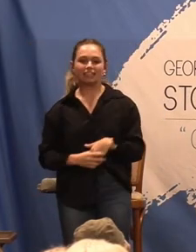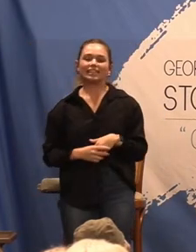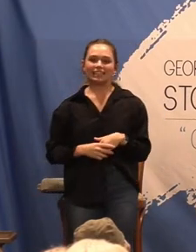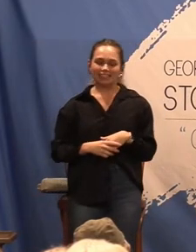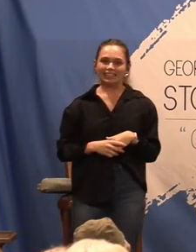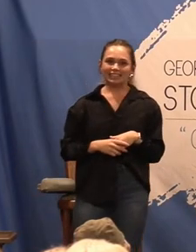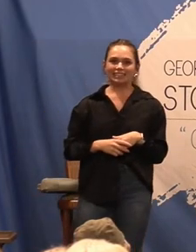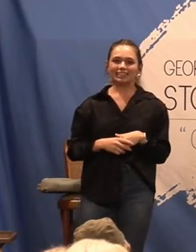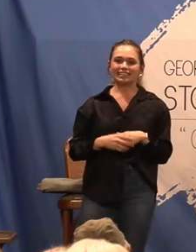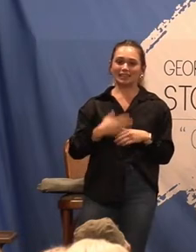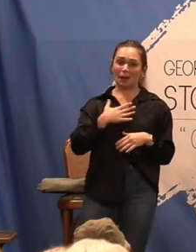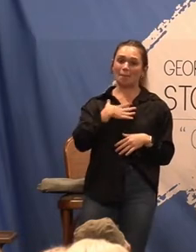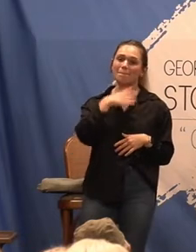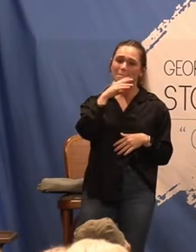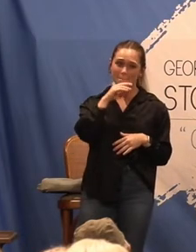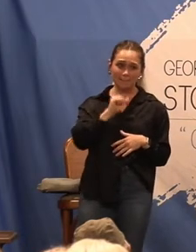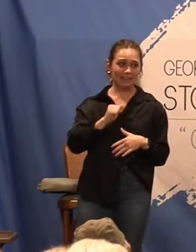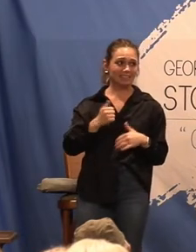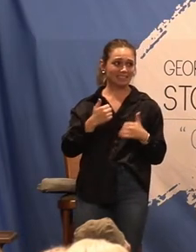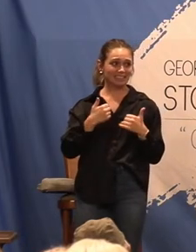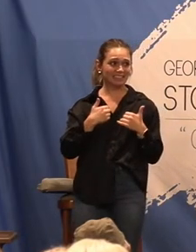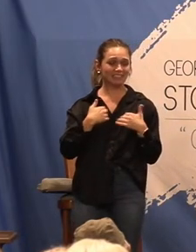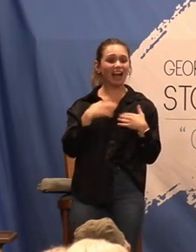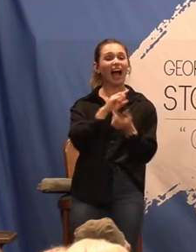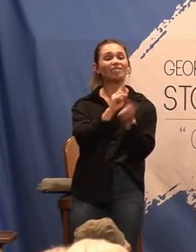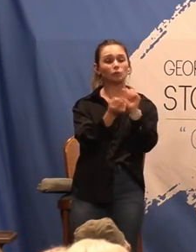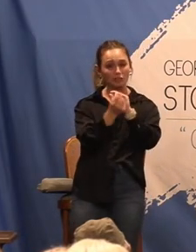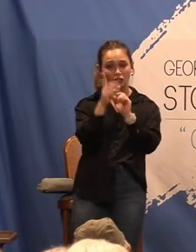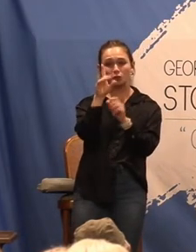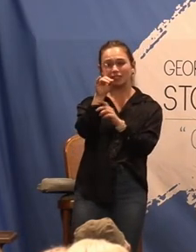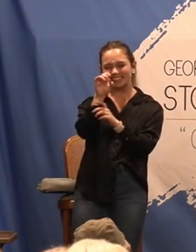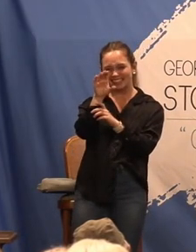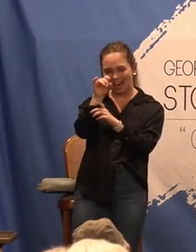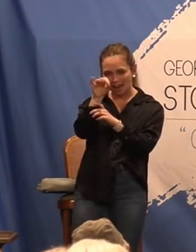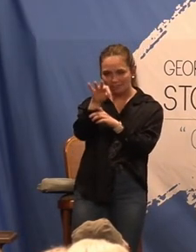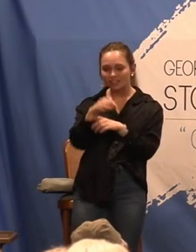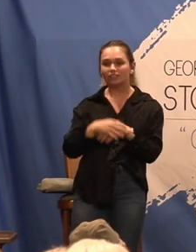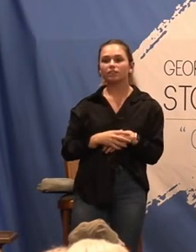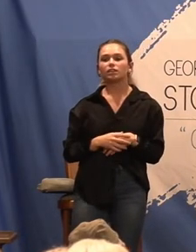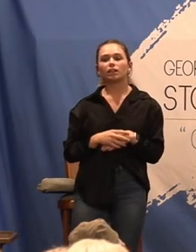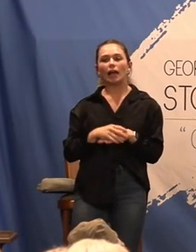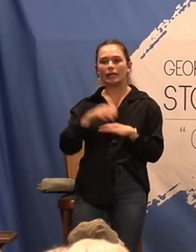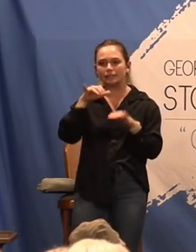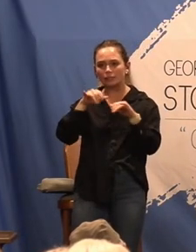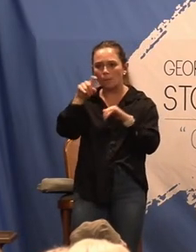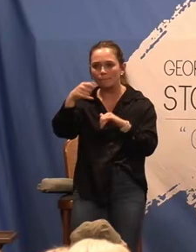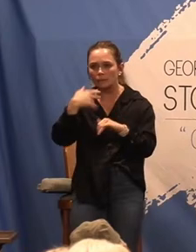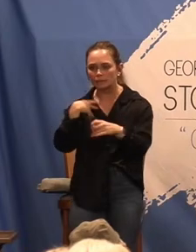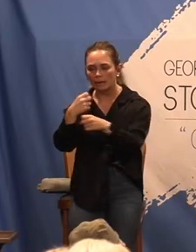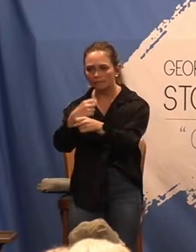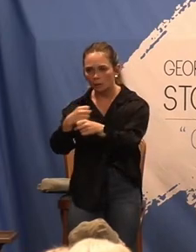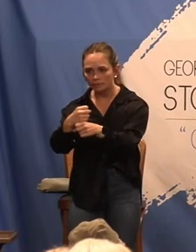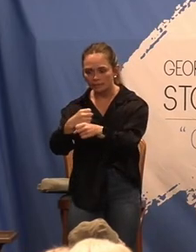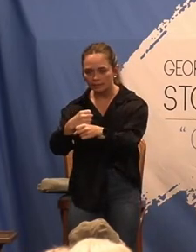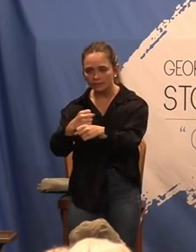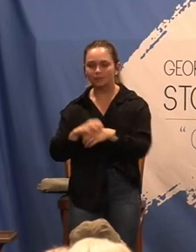even though at my age I have had to switch to decaf, I still need my cup of